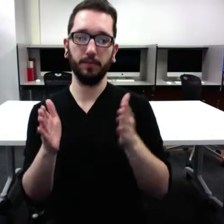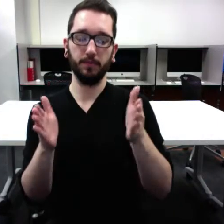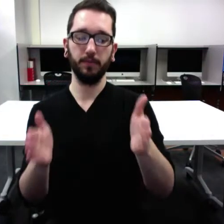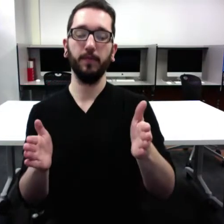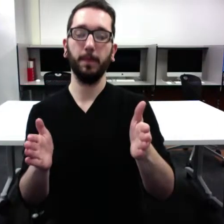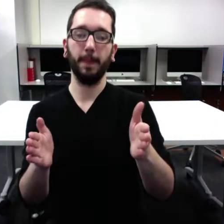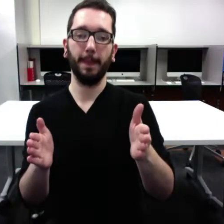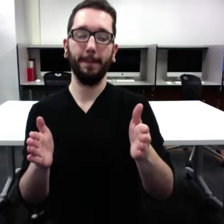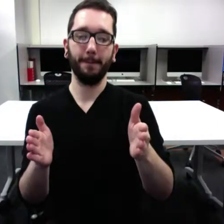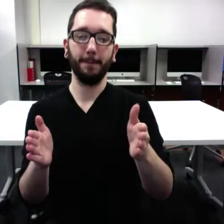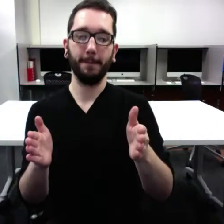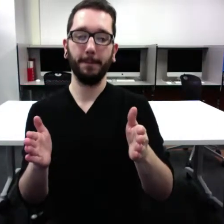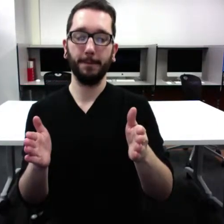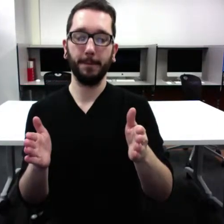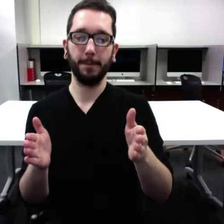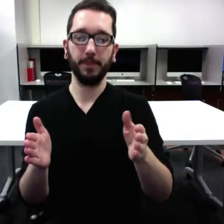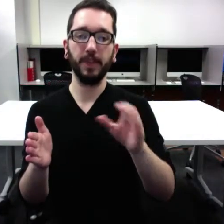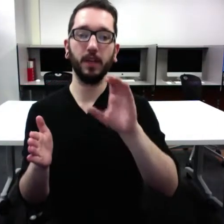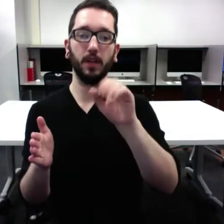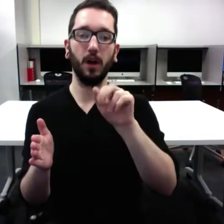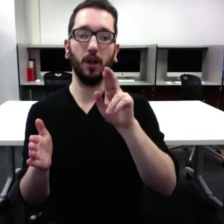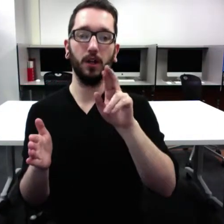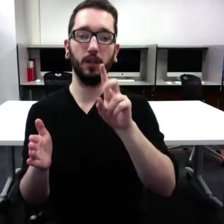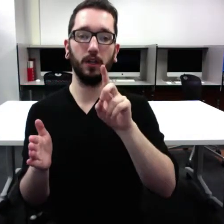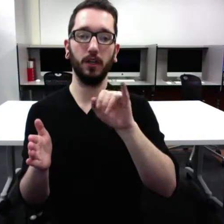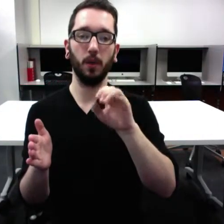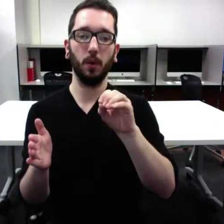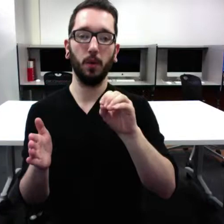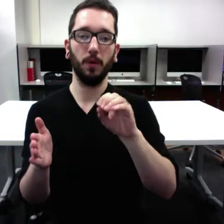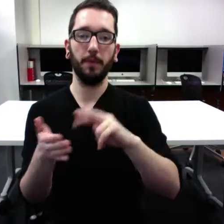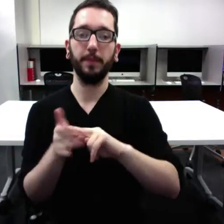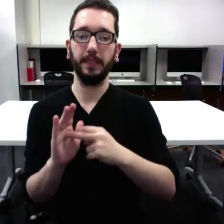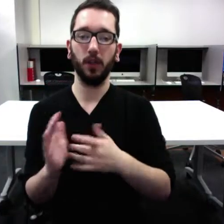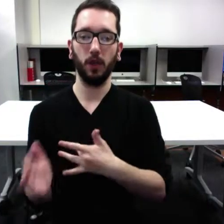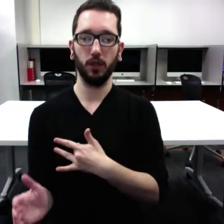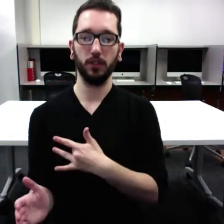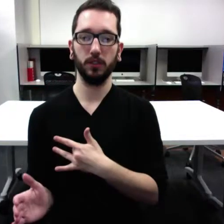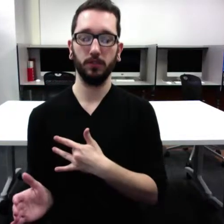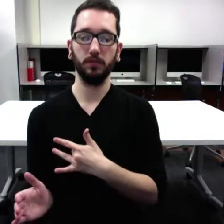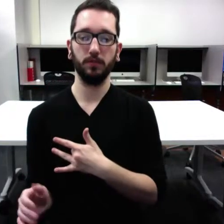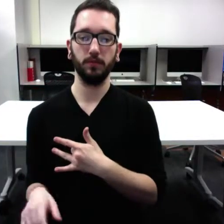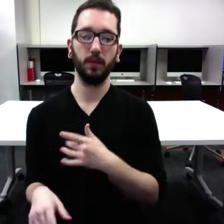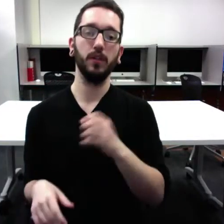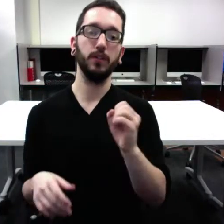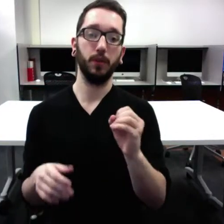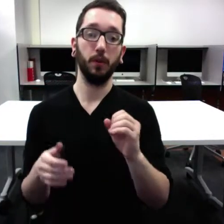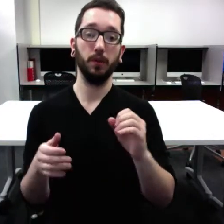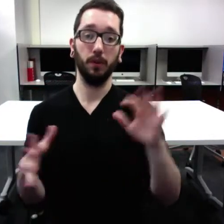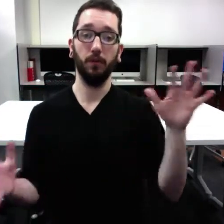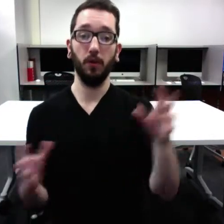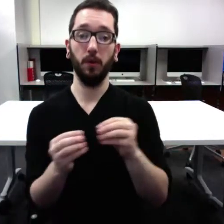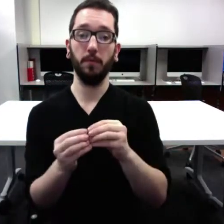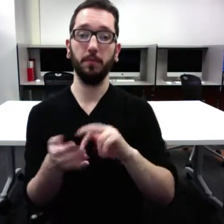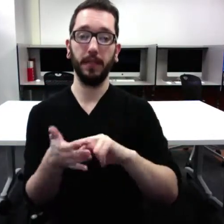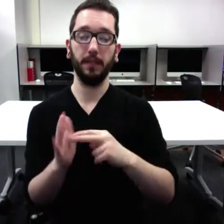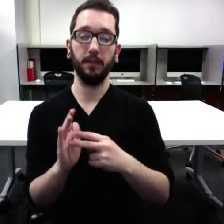root. Cardio, which means heart. The complete meaning for this term,